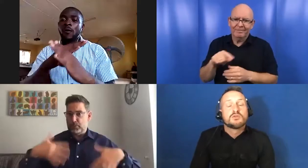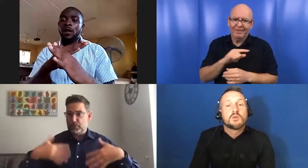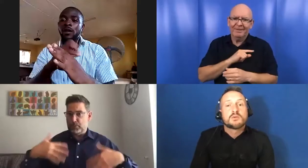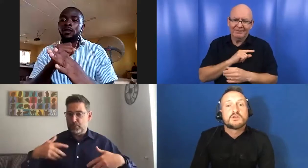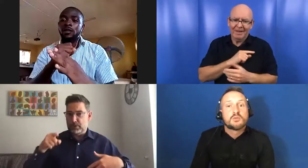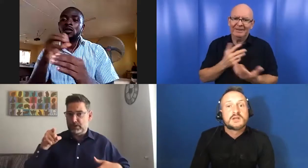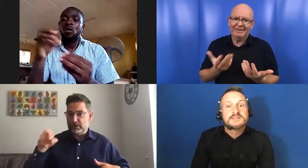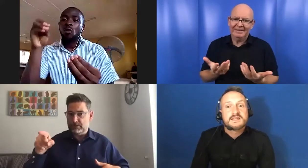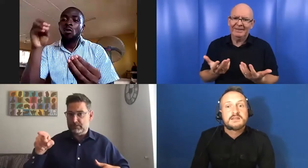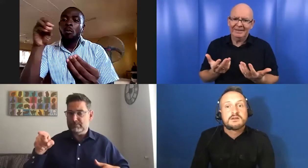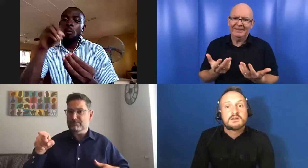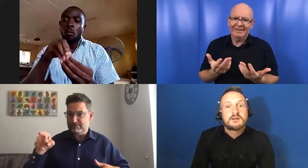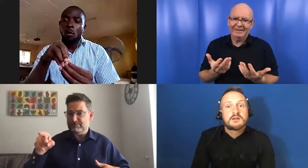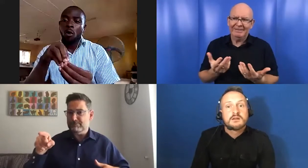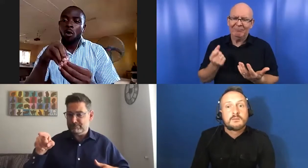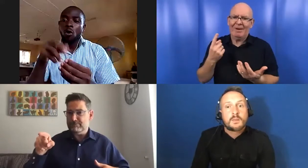more than what we would normally see.